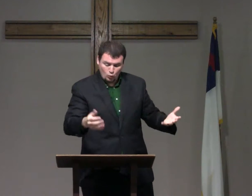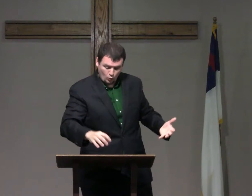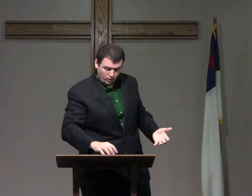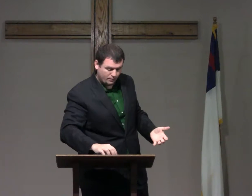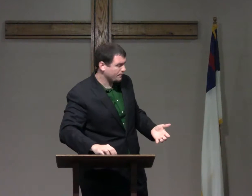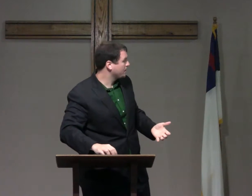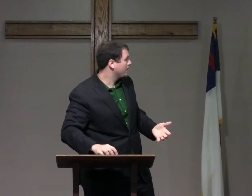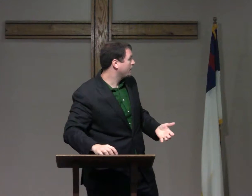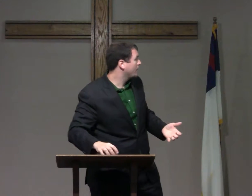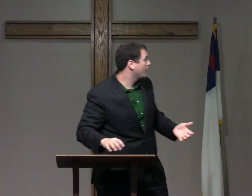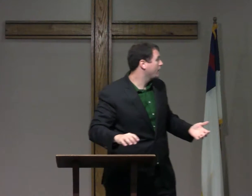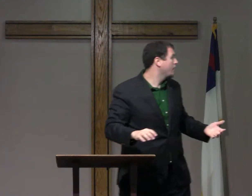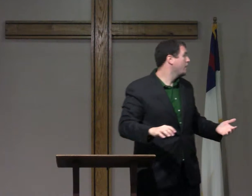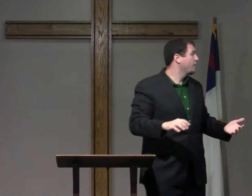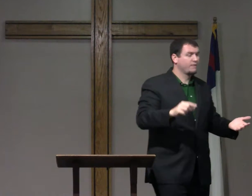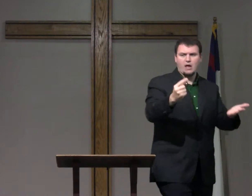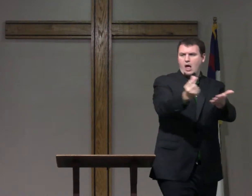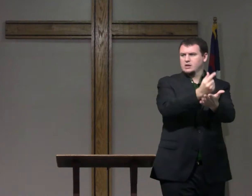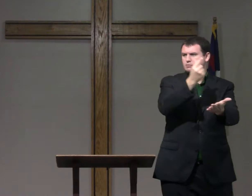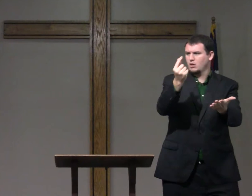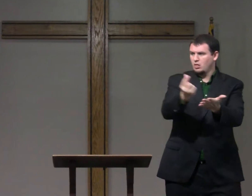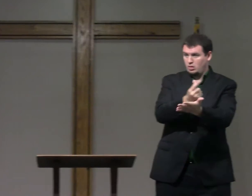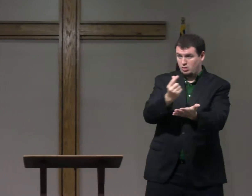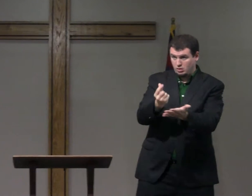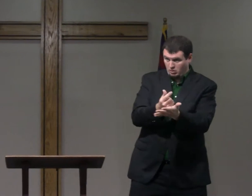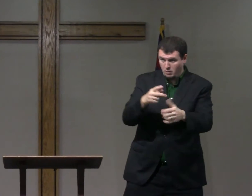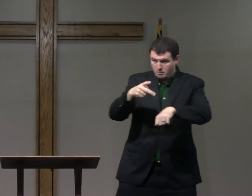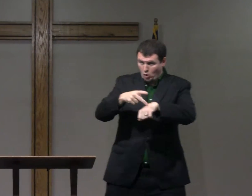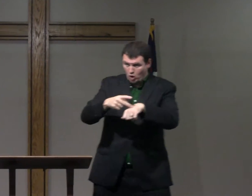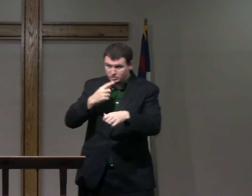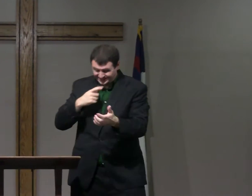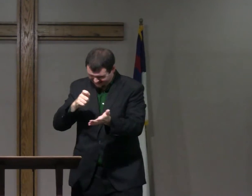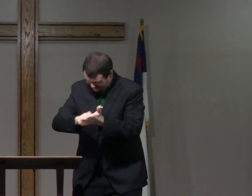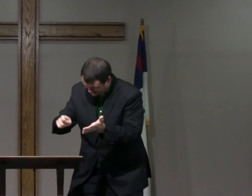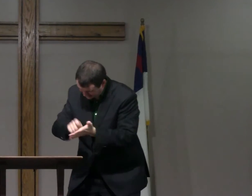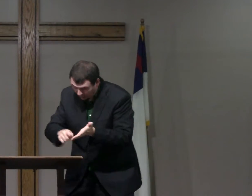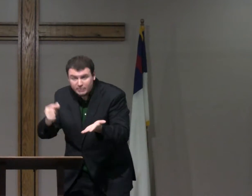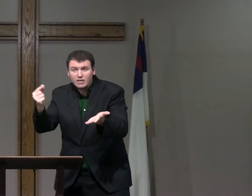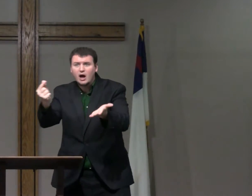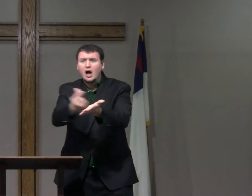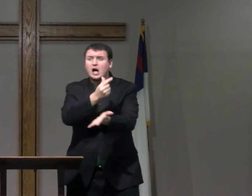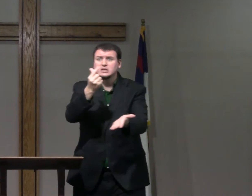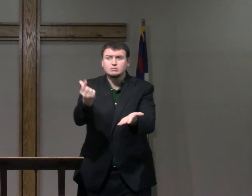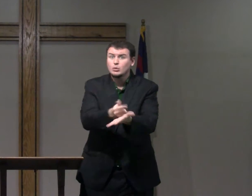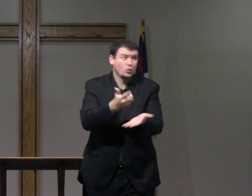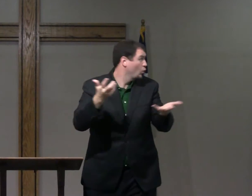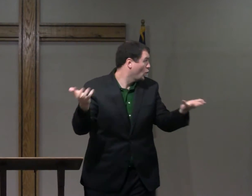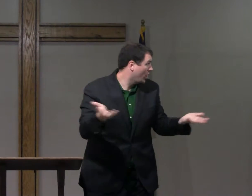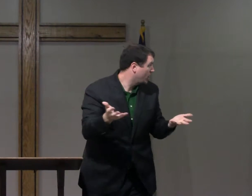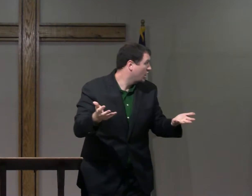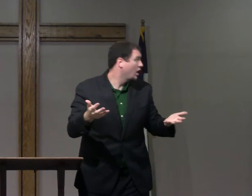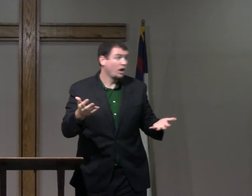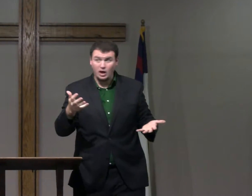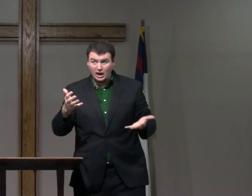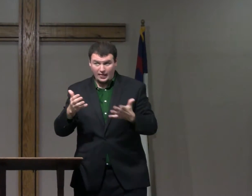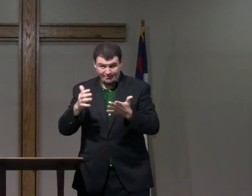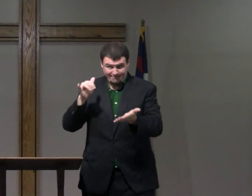So that's a lot of words there. It says, the gospel,